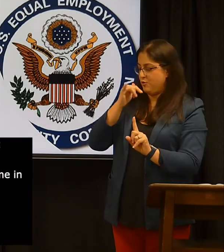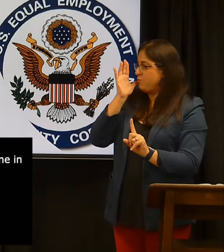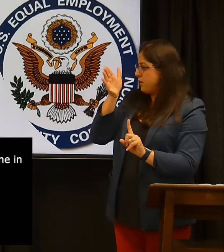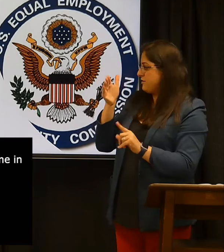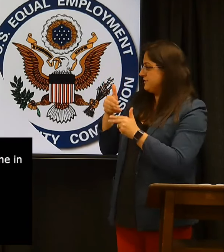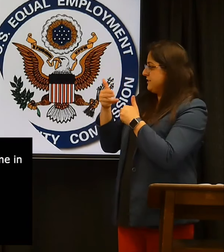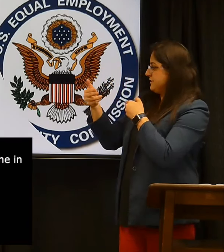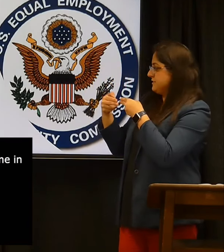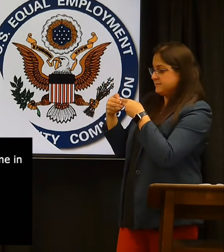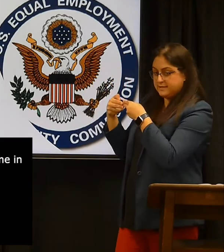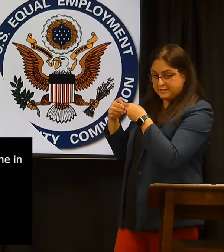summary charge.